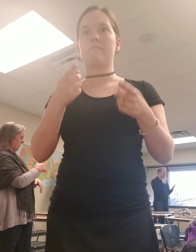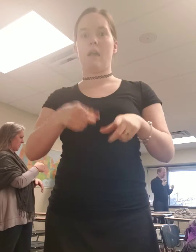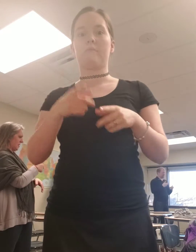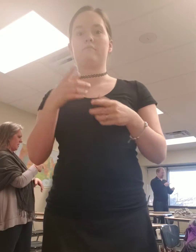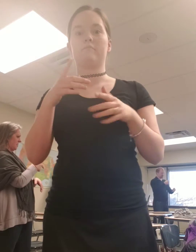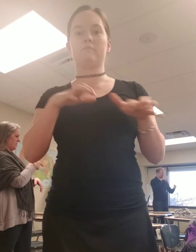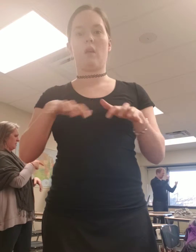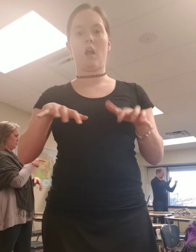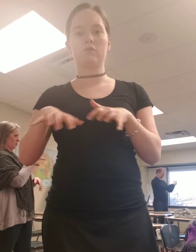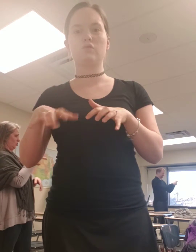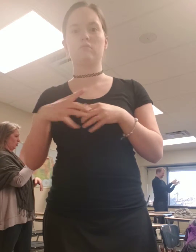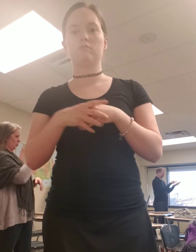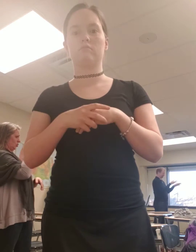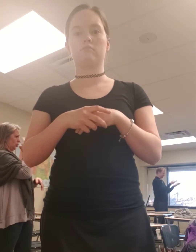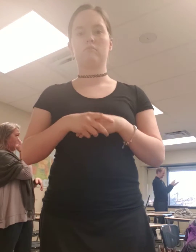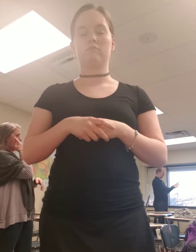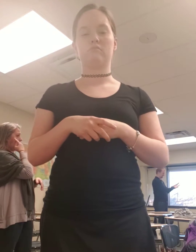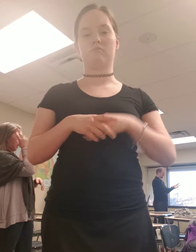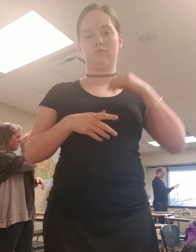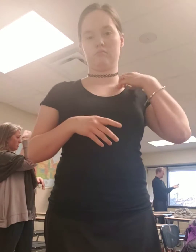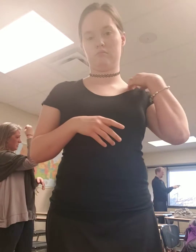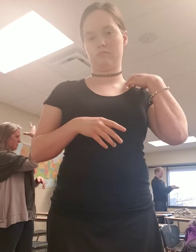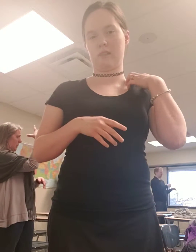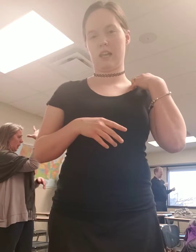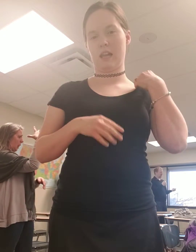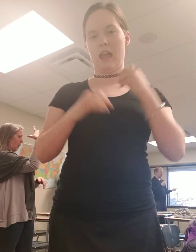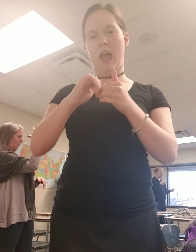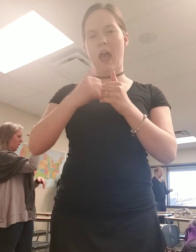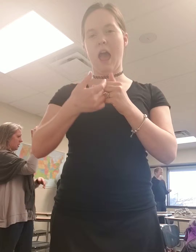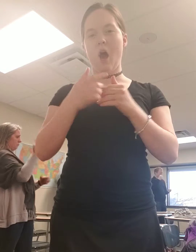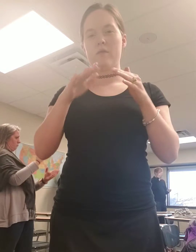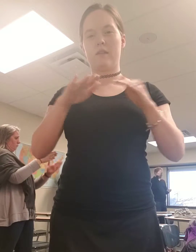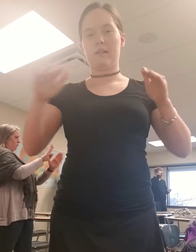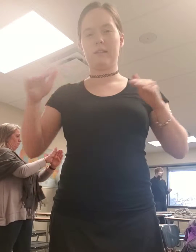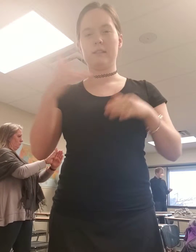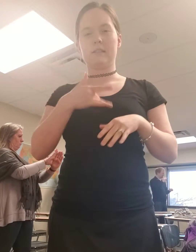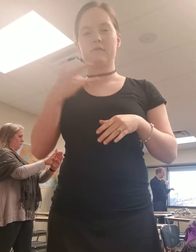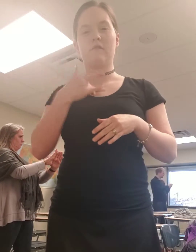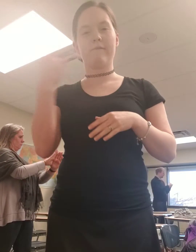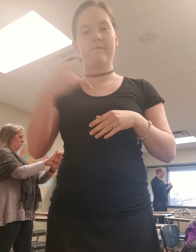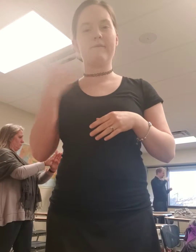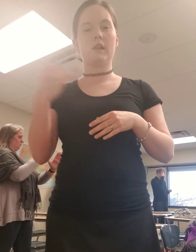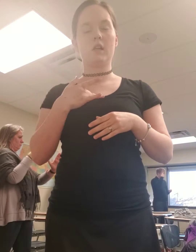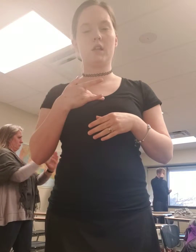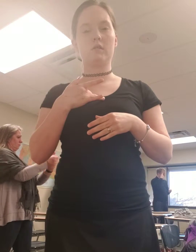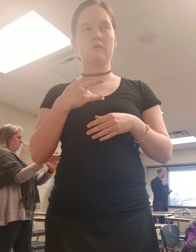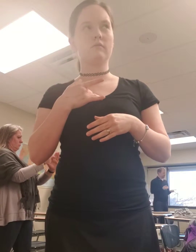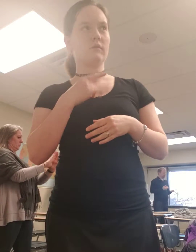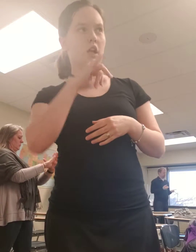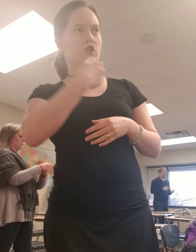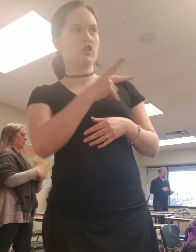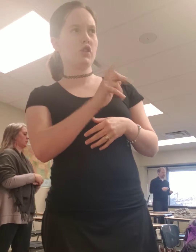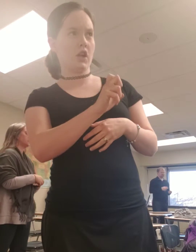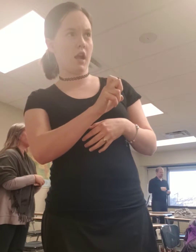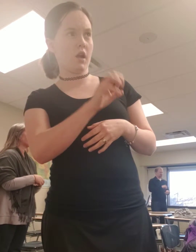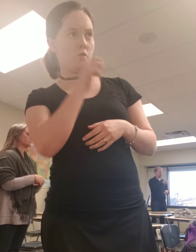to know how those kids felt as they were walking away. Who remembers that part? Jake, do you remember that part? Yeah. What did the author say?